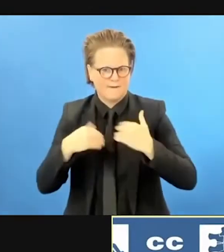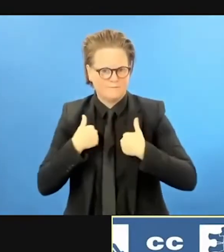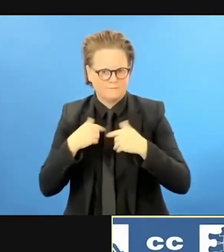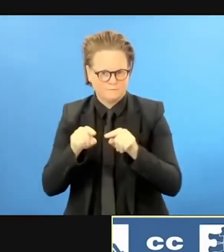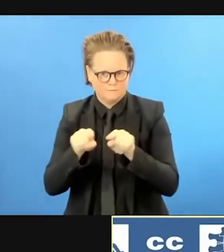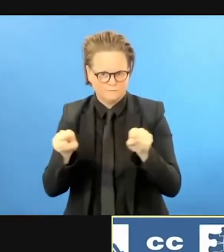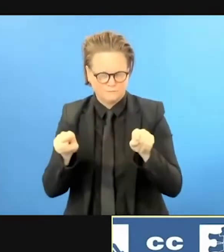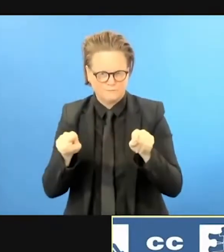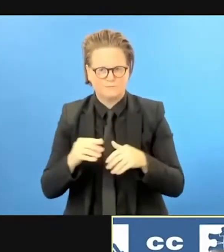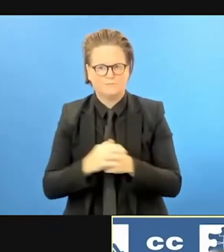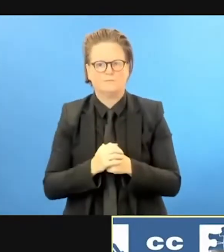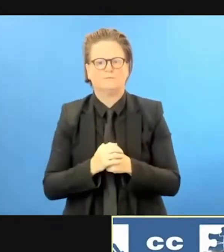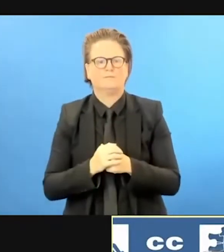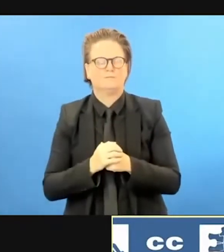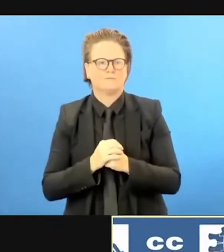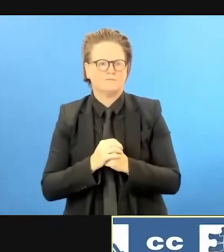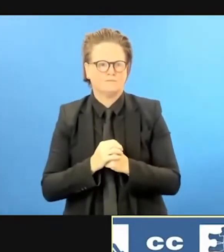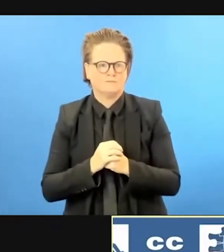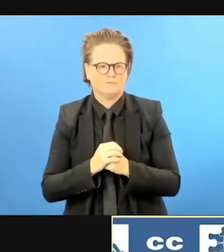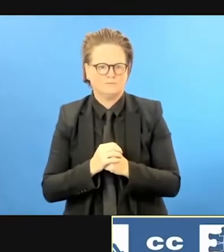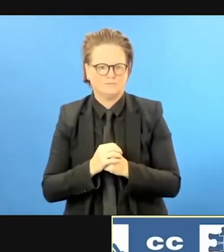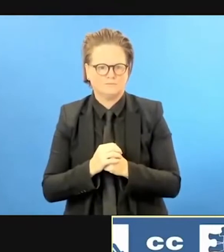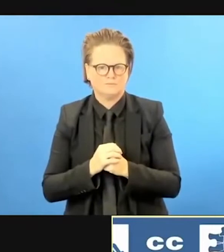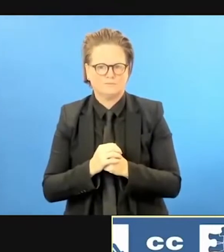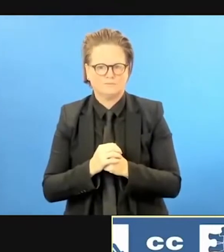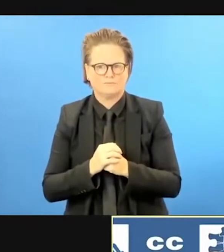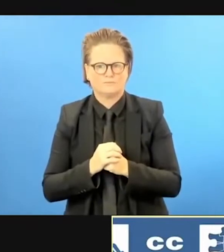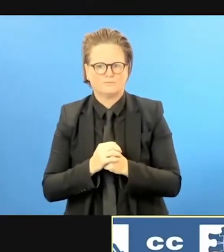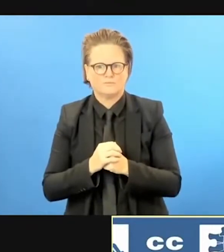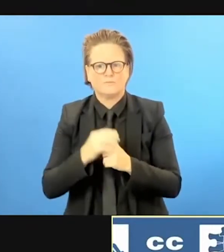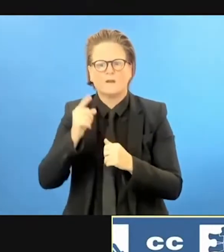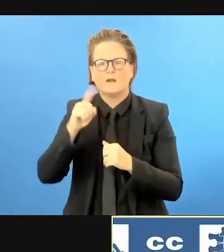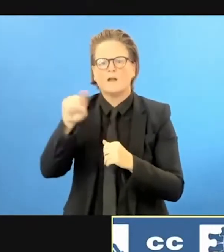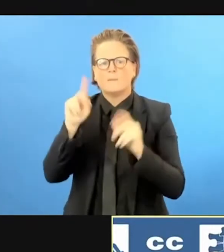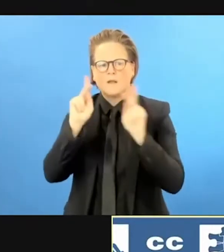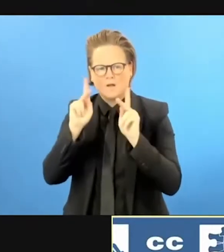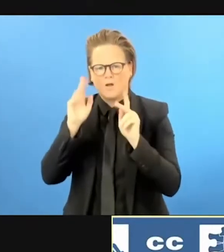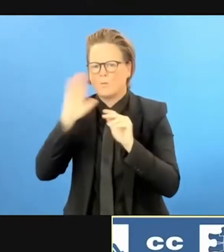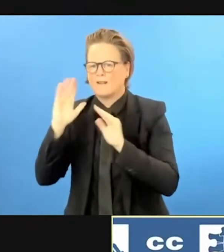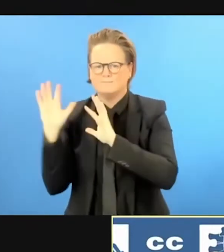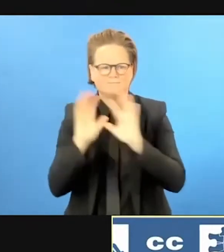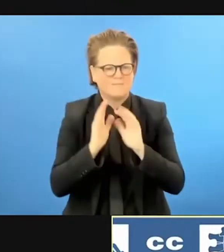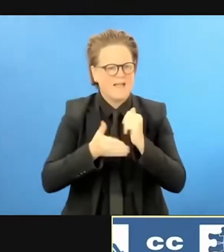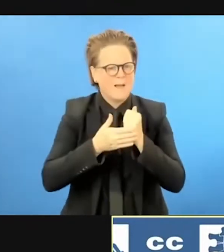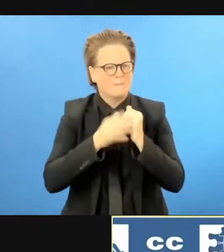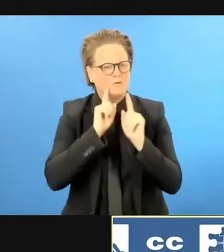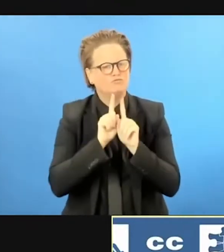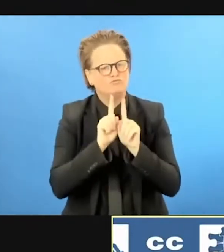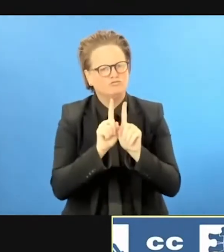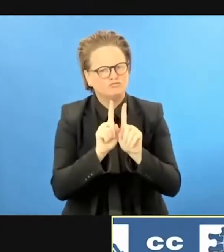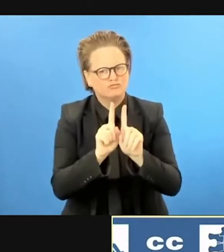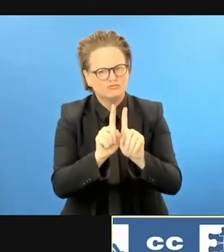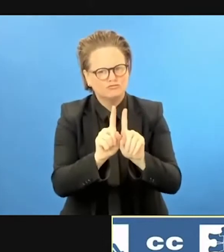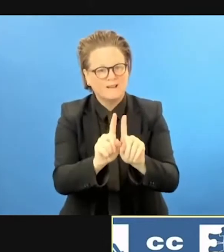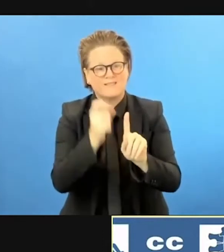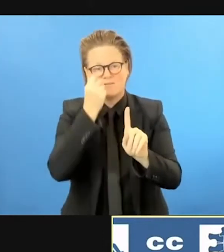ambassadors and folks that can help shepherd people through lines and minimize the amount